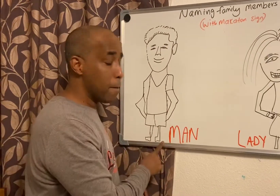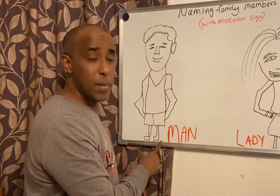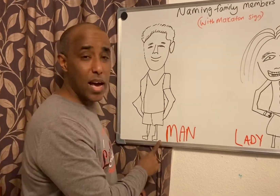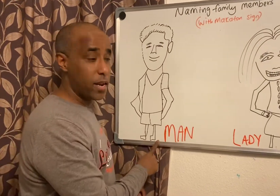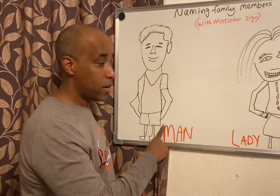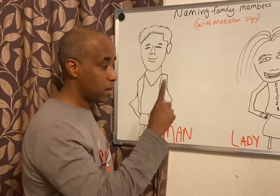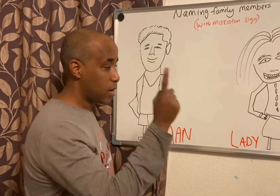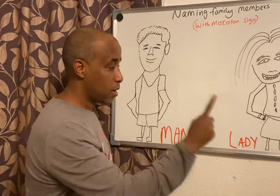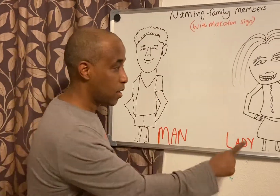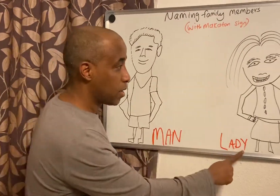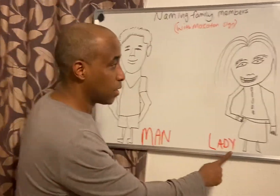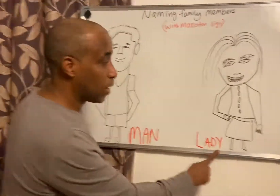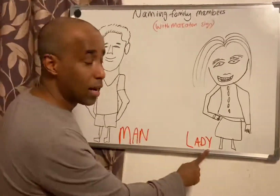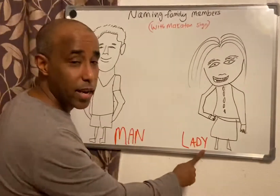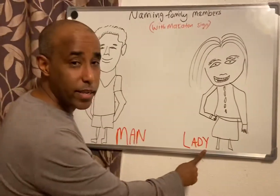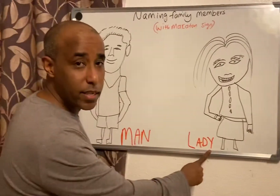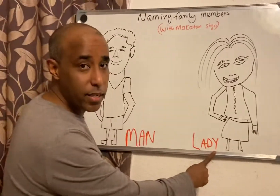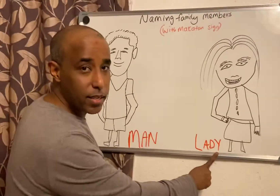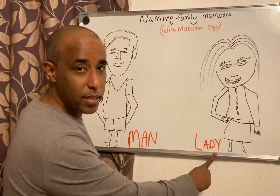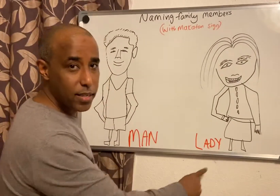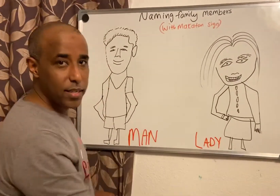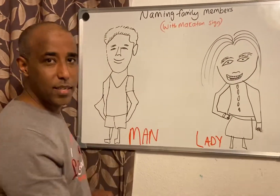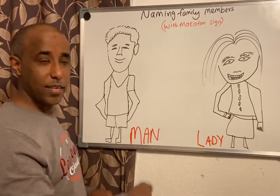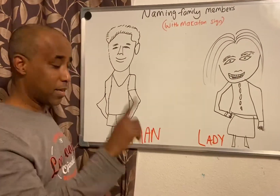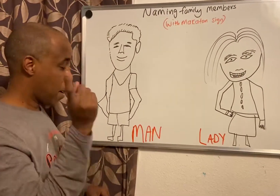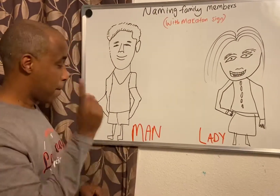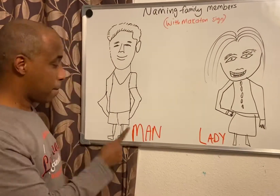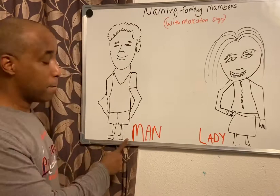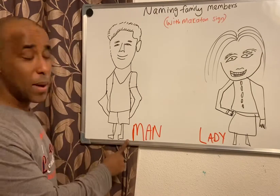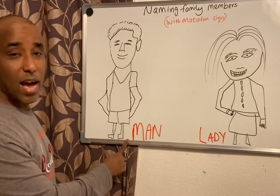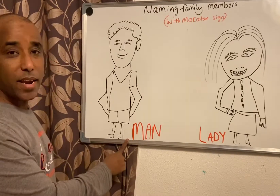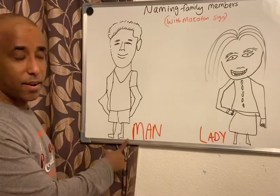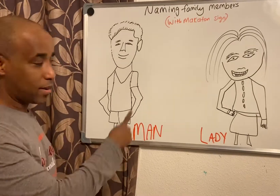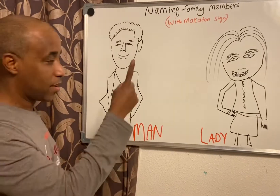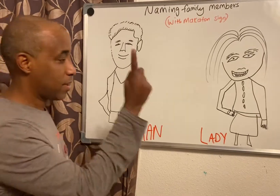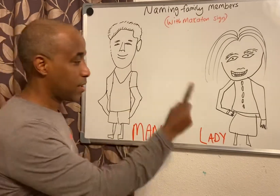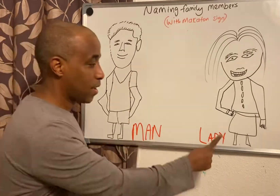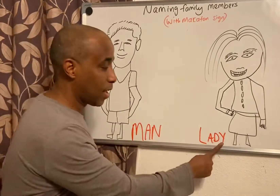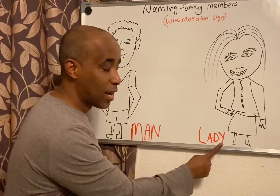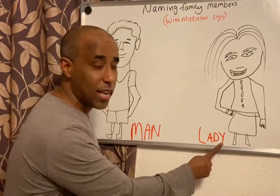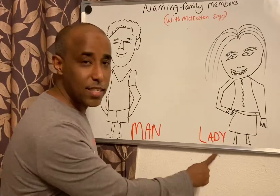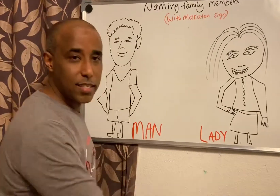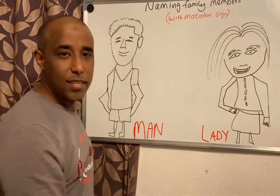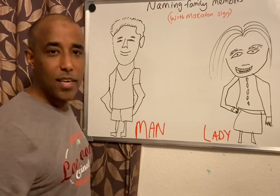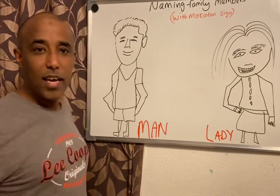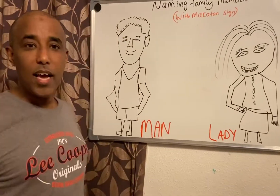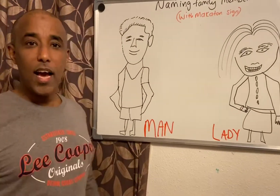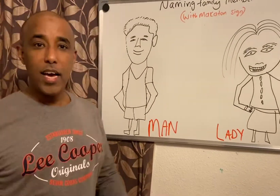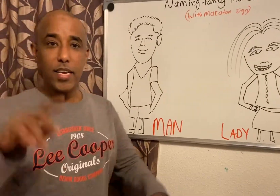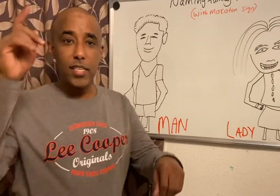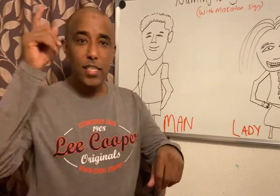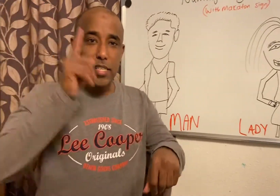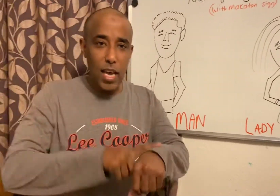Man, lady, man, lady. And it's